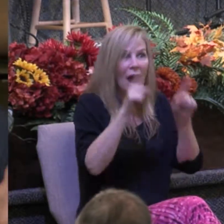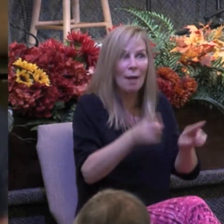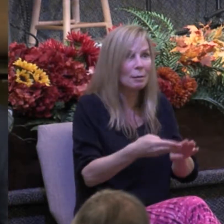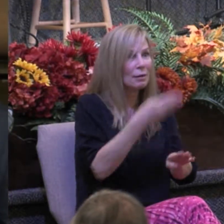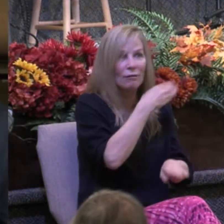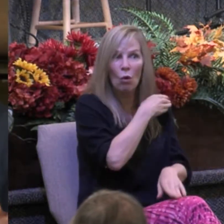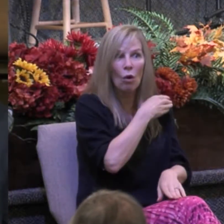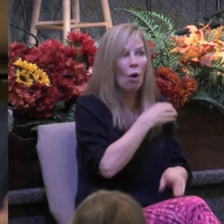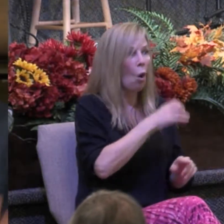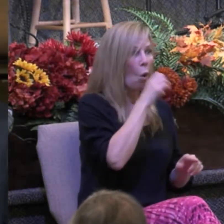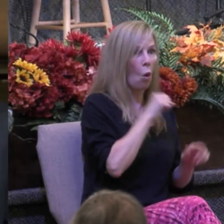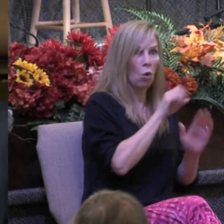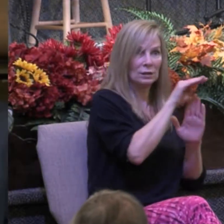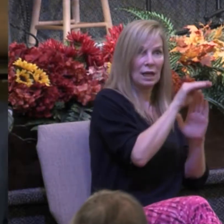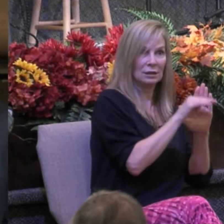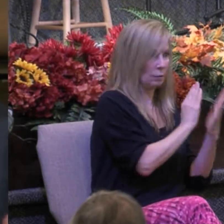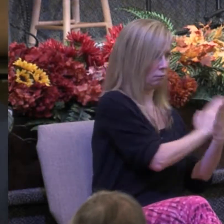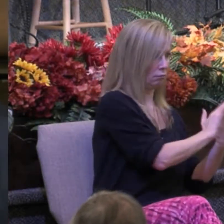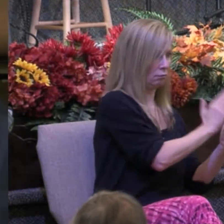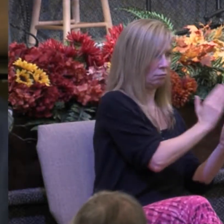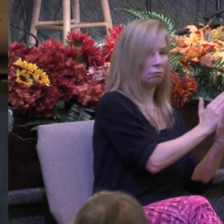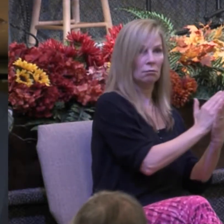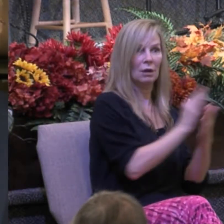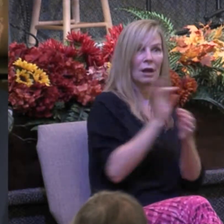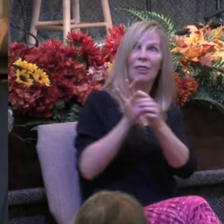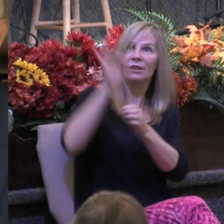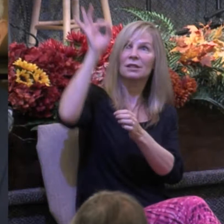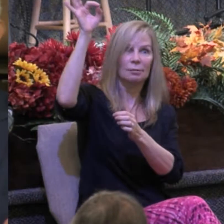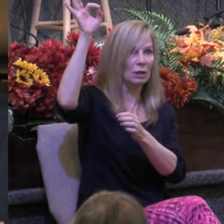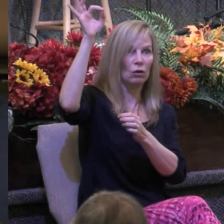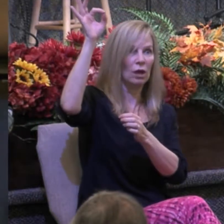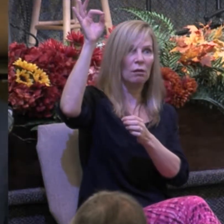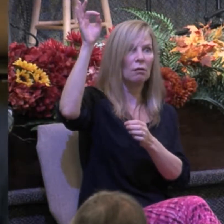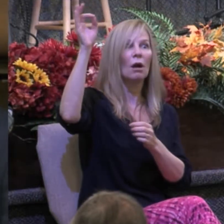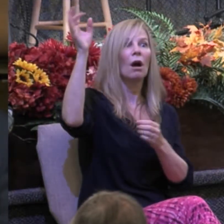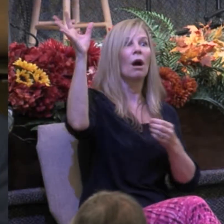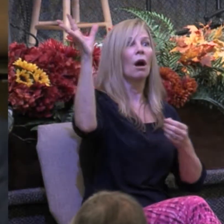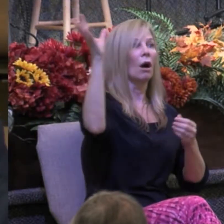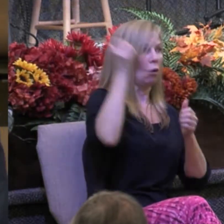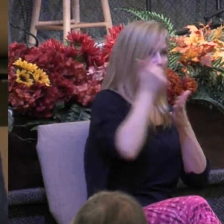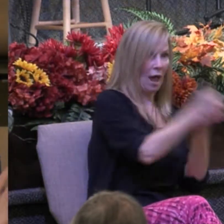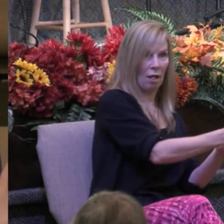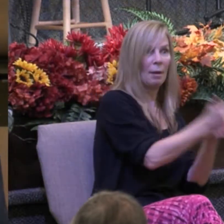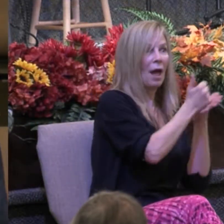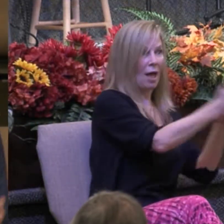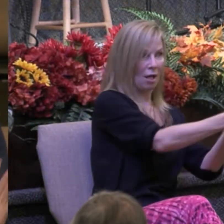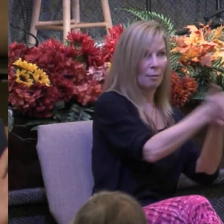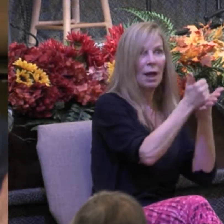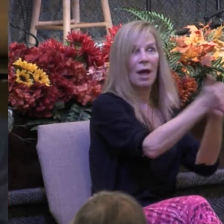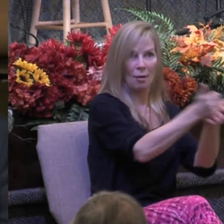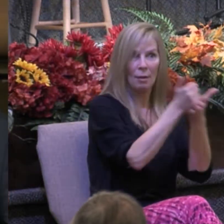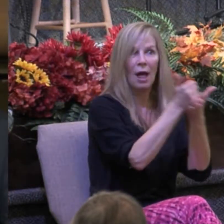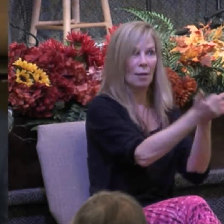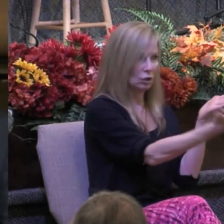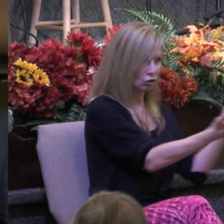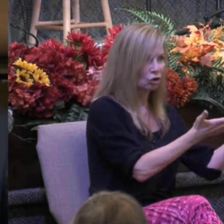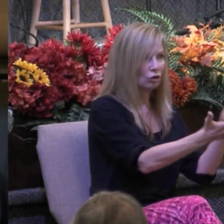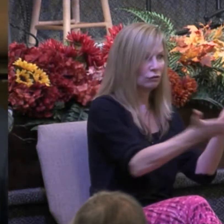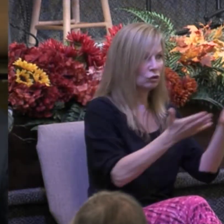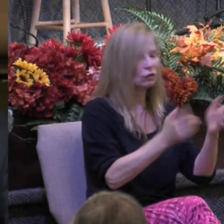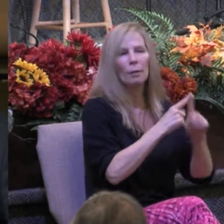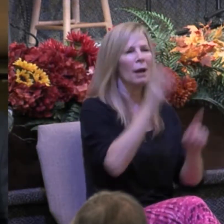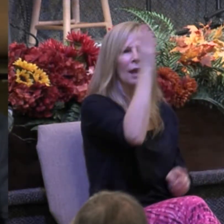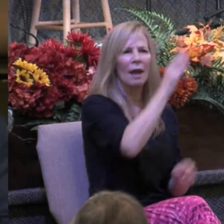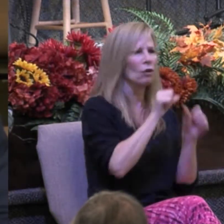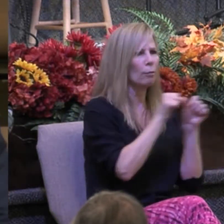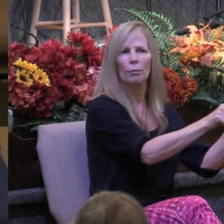Testament times, the Holy Spirit did not indwell people on a permanent basis. He ministered to God's people by